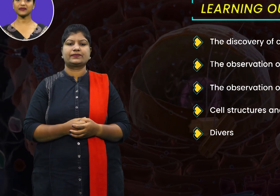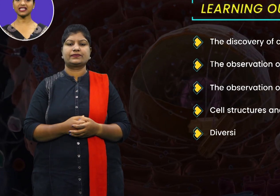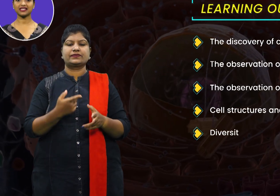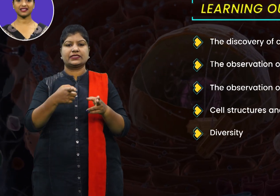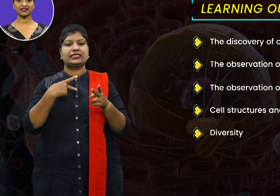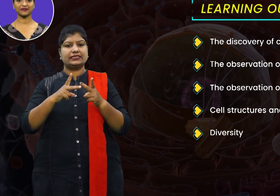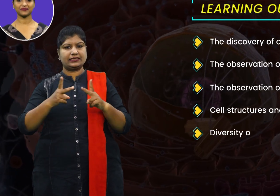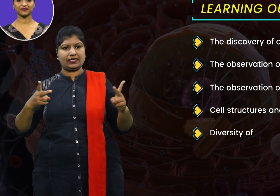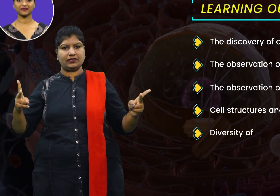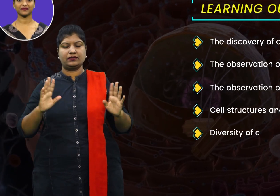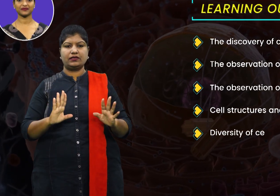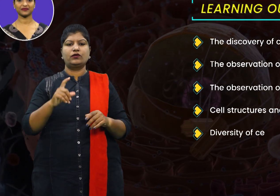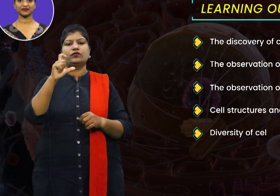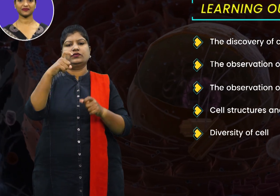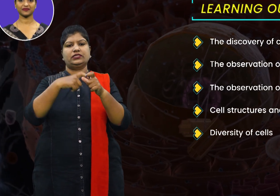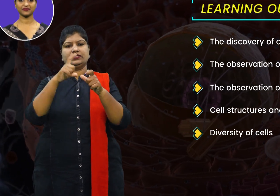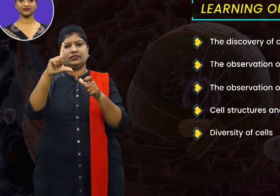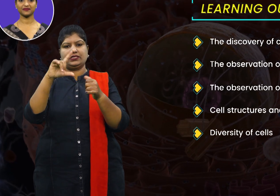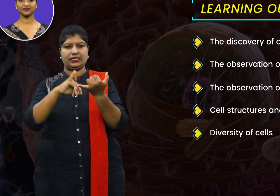diversity of cells.